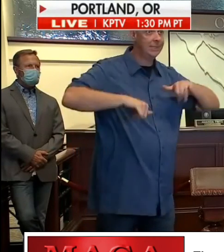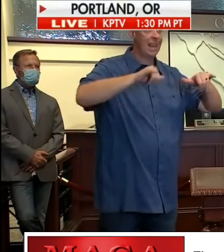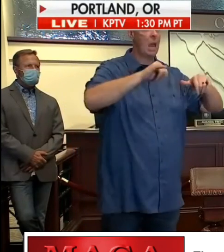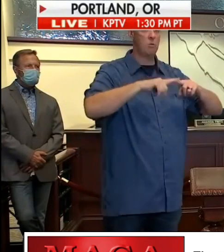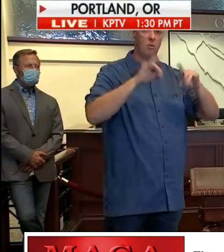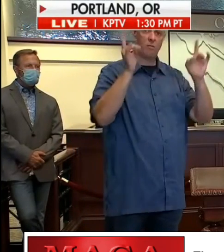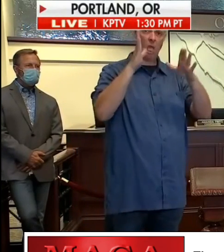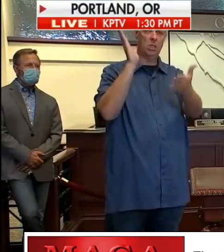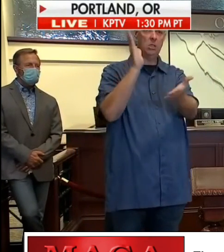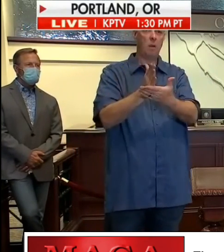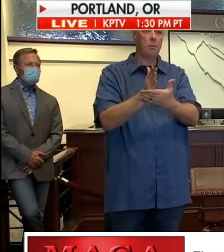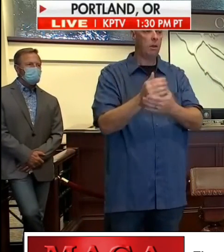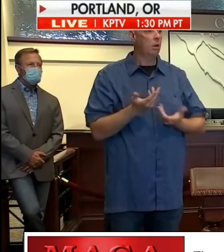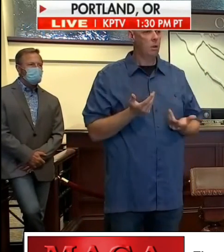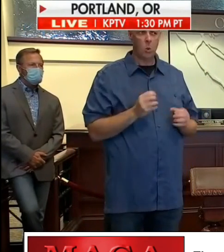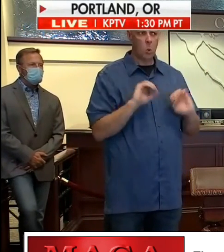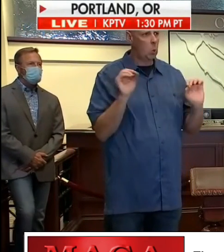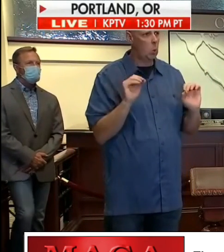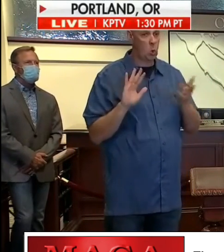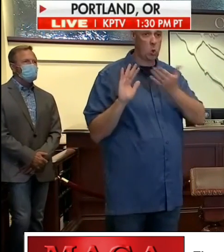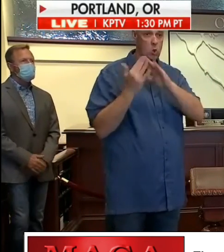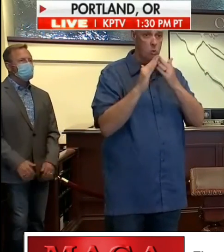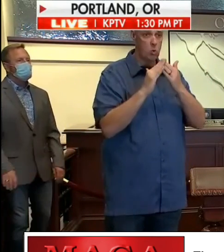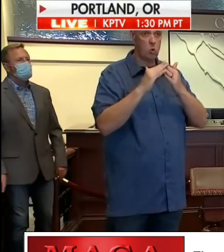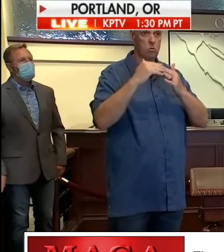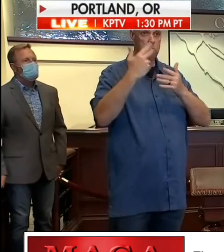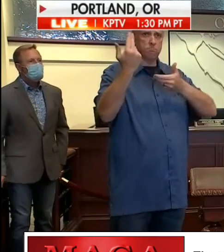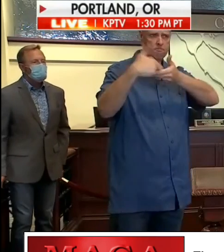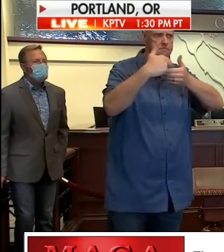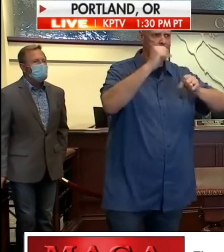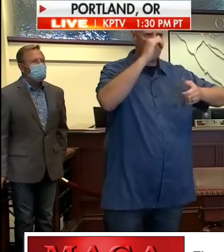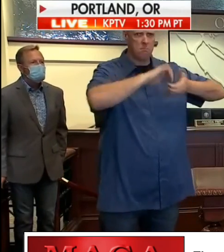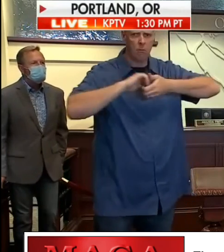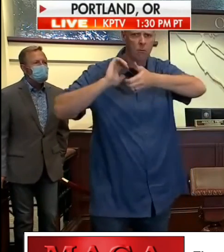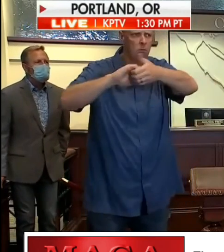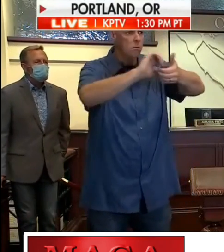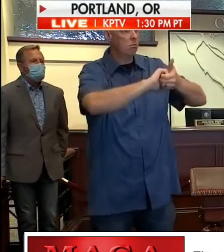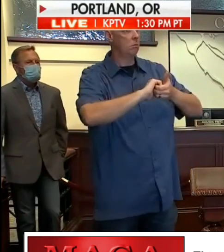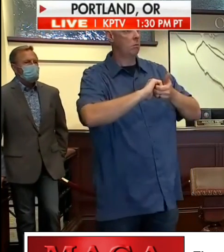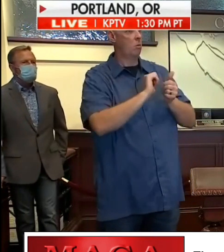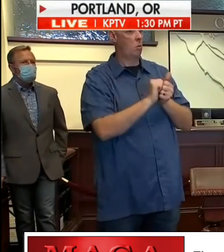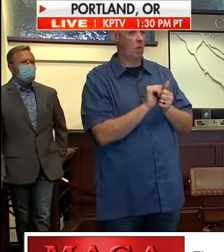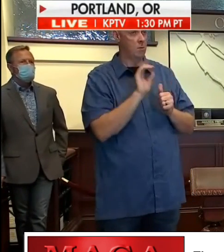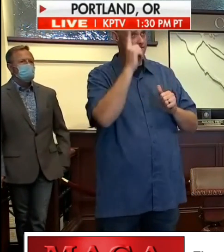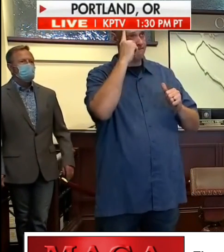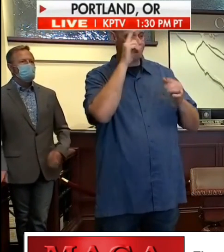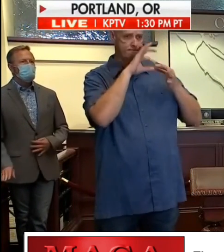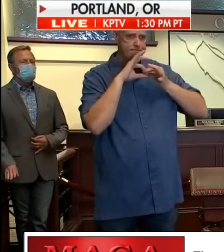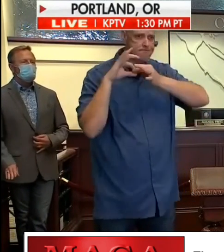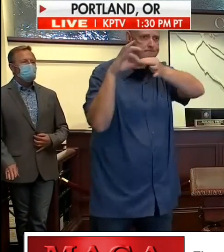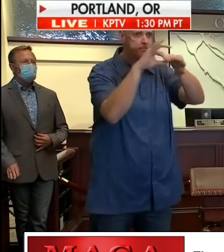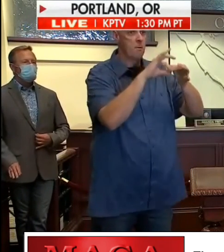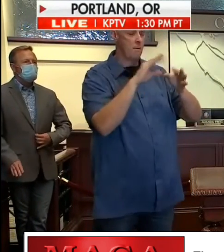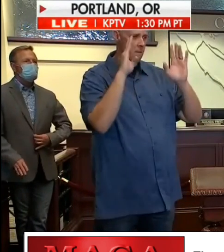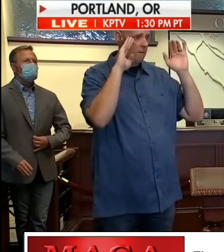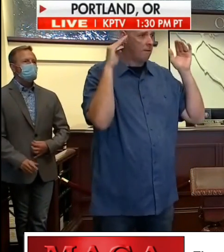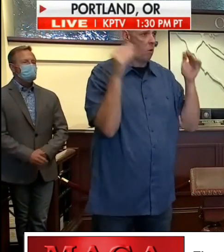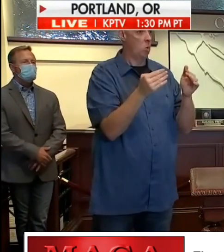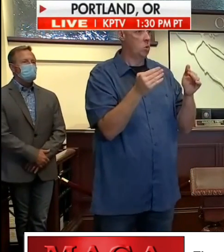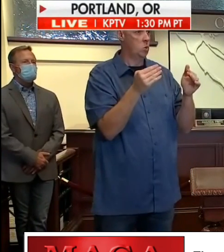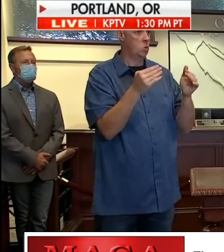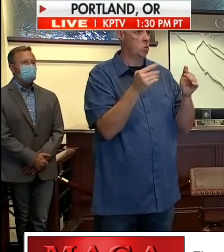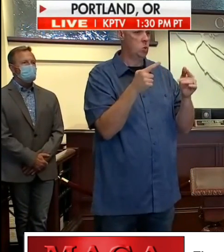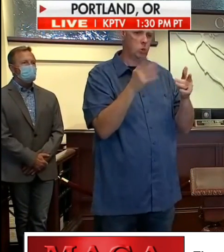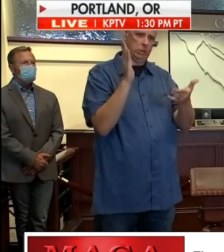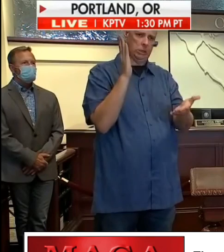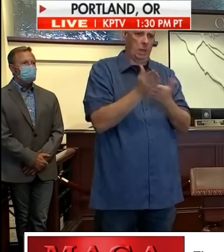community organizations coming together collectively in that kind of way, with that kind of single-minded determination and focus to